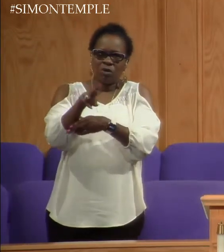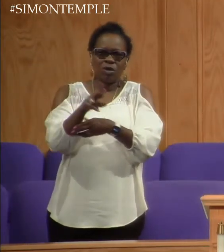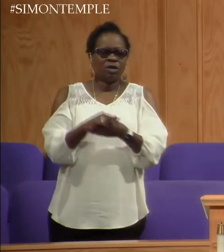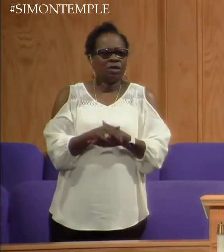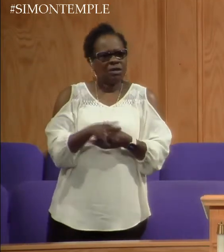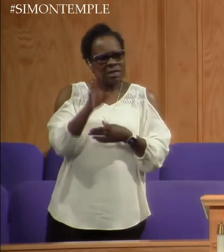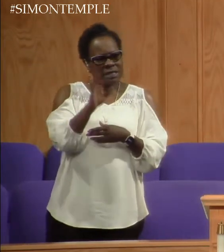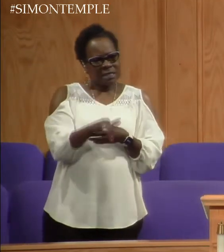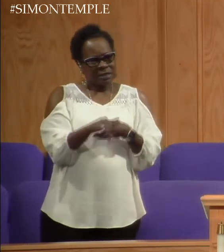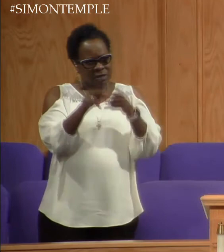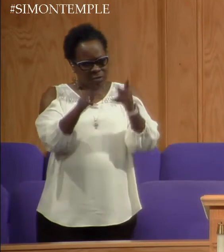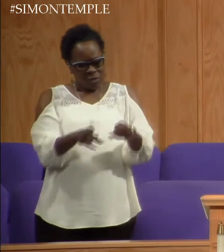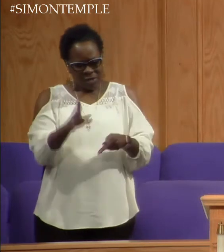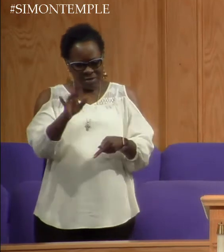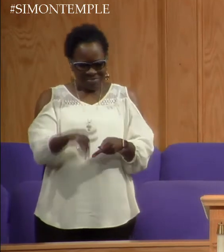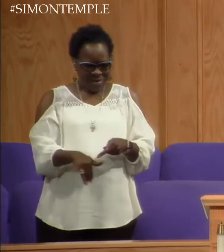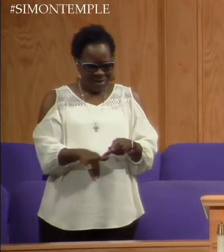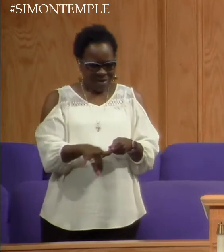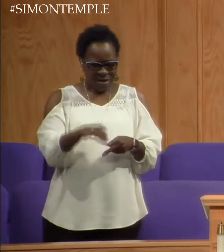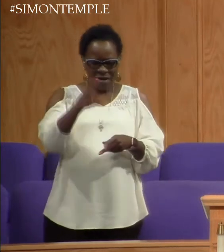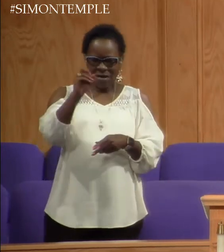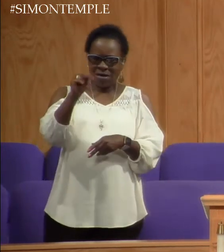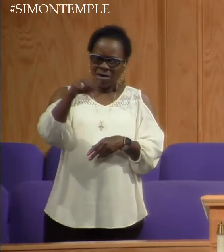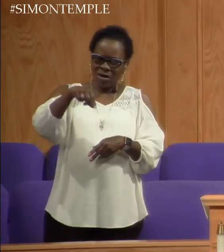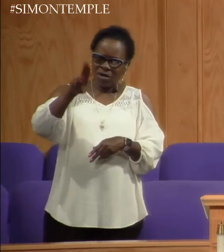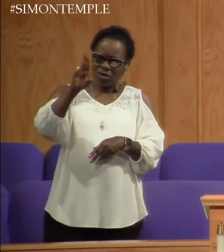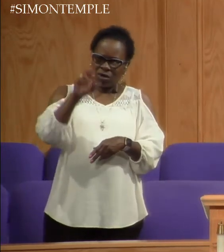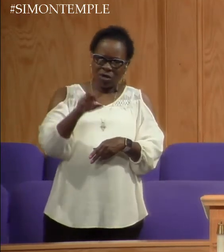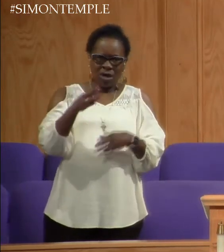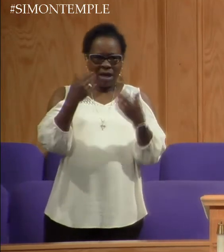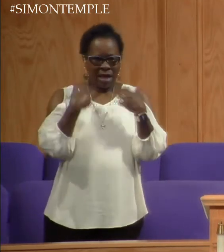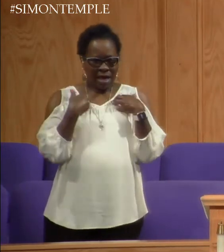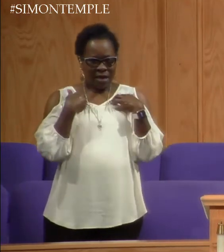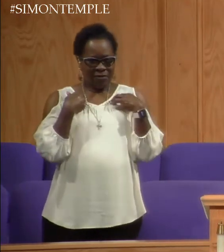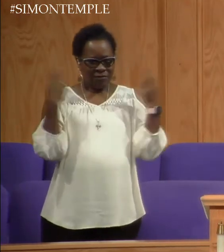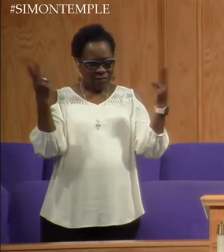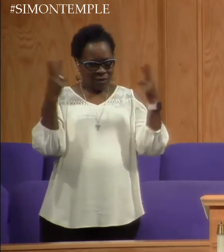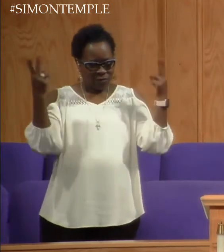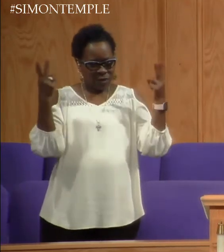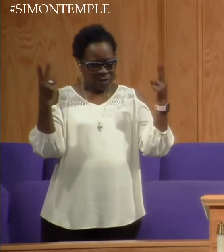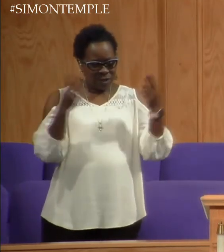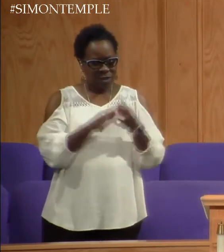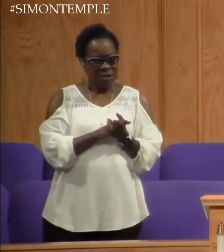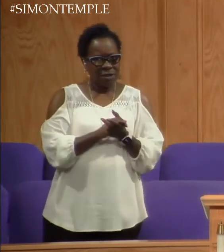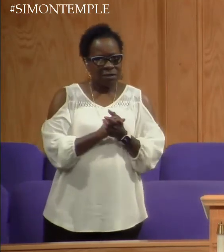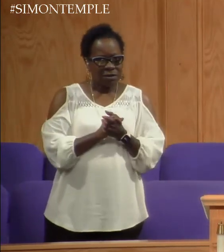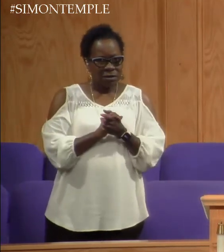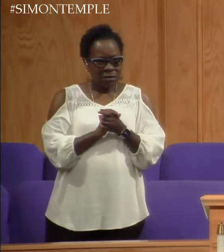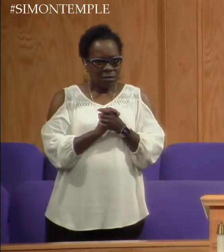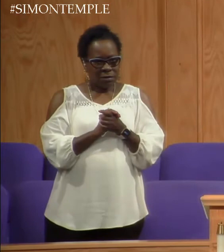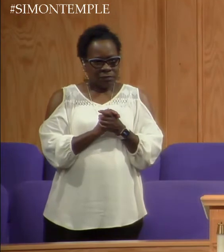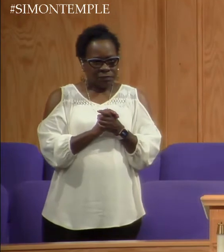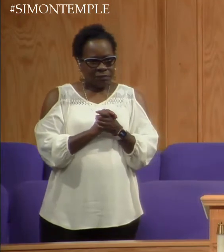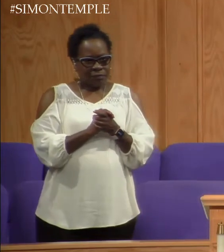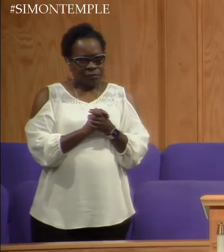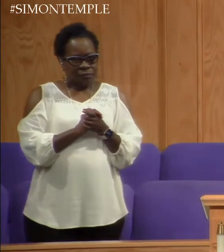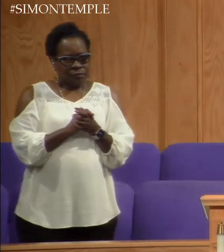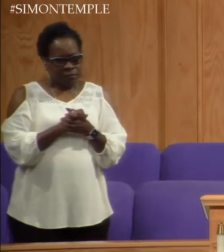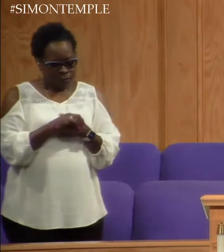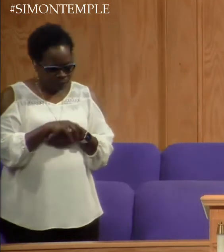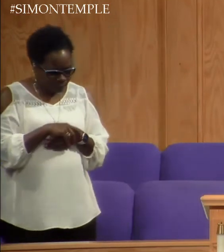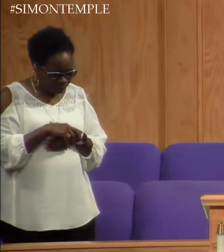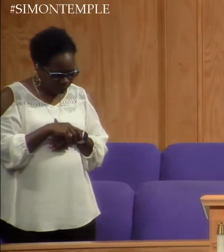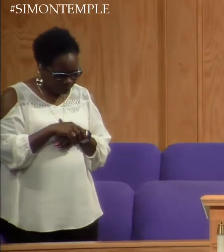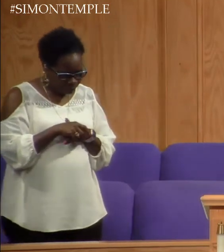A conqueror is one who conquers, one who gains a victory, one who subdues and brings into subjection